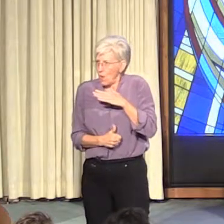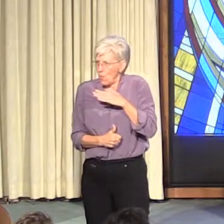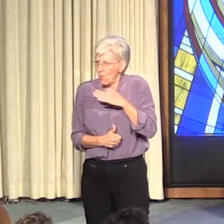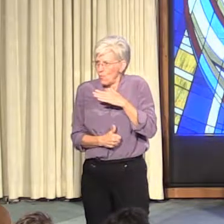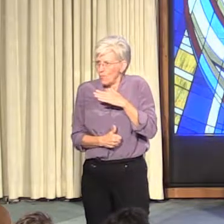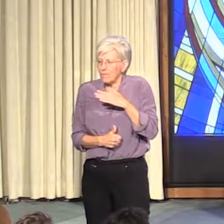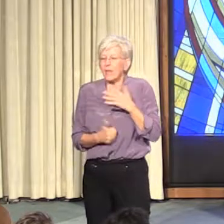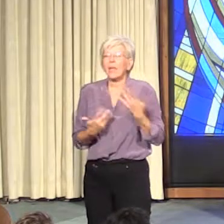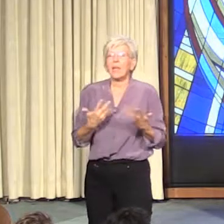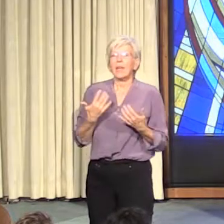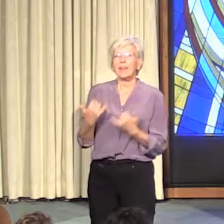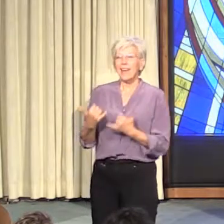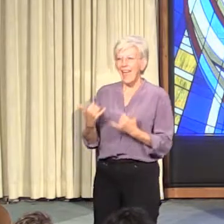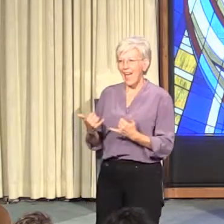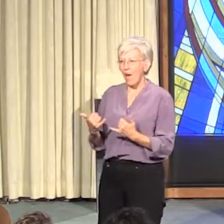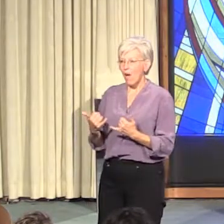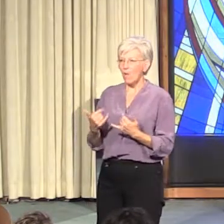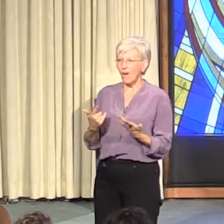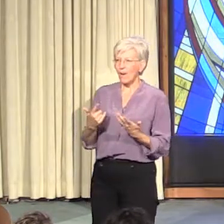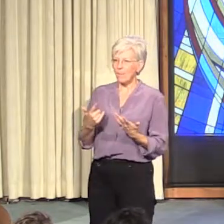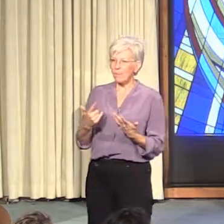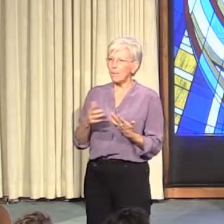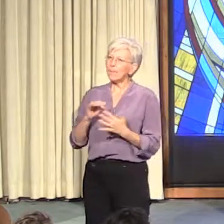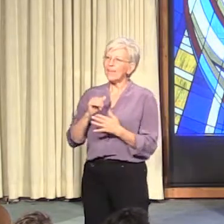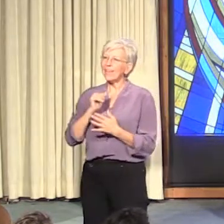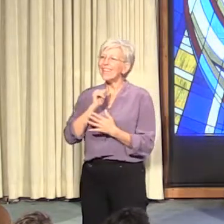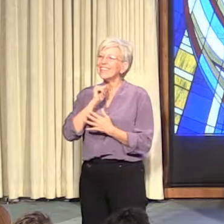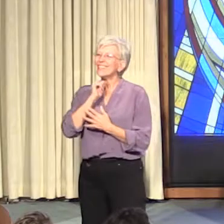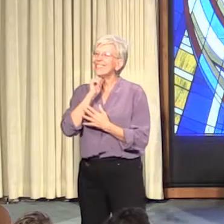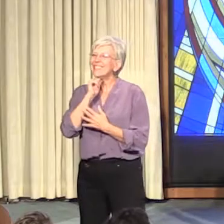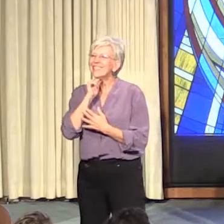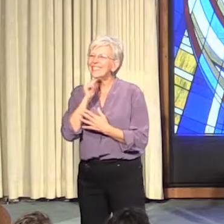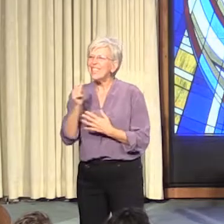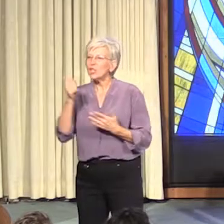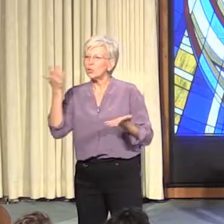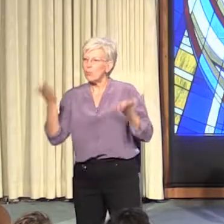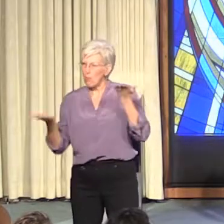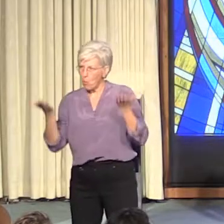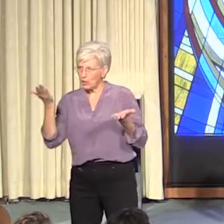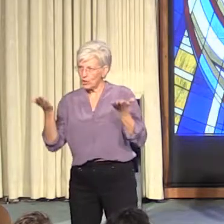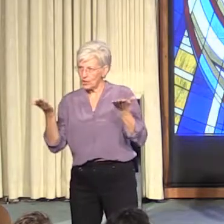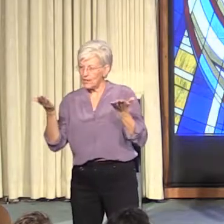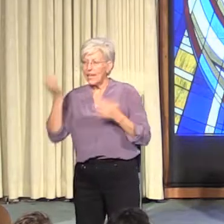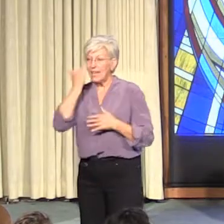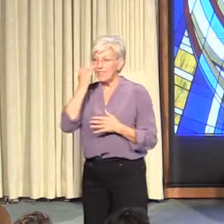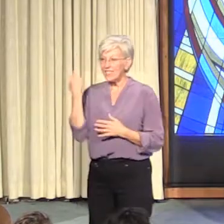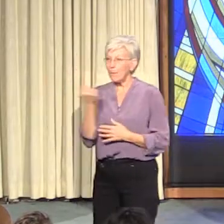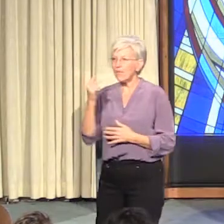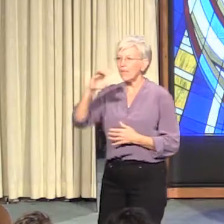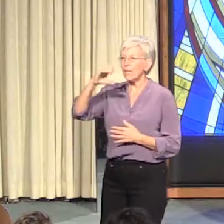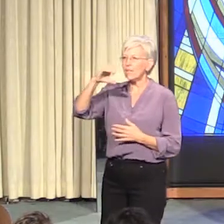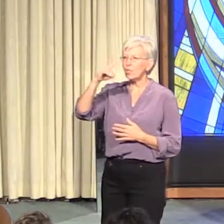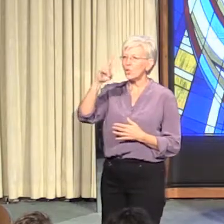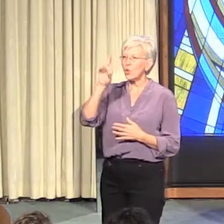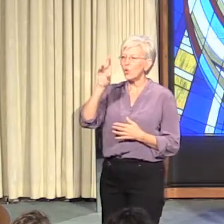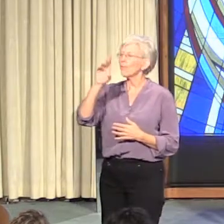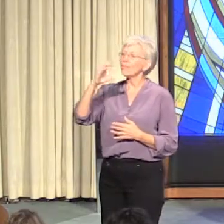Now, in addition to being disproportionate, if something is chronic, if you tend to have an